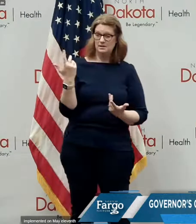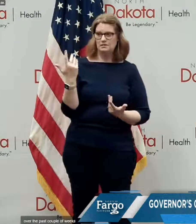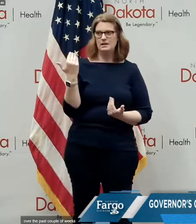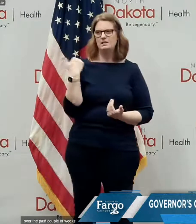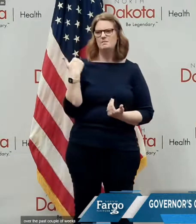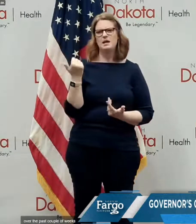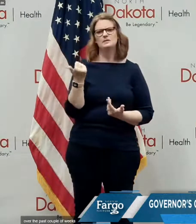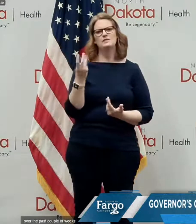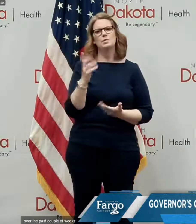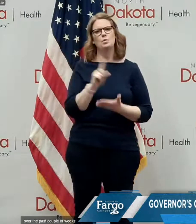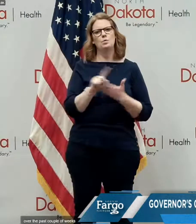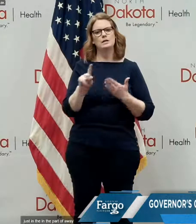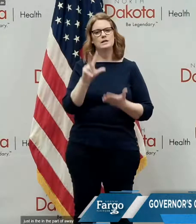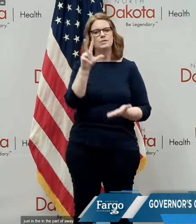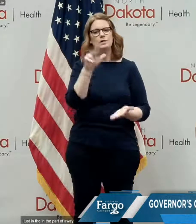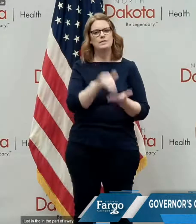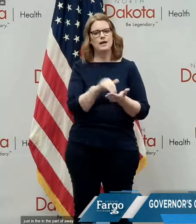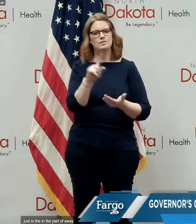here,